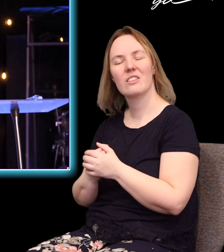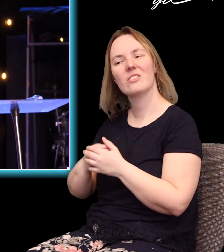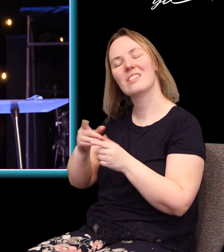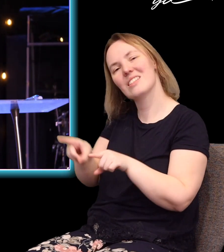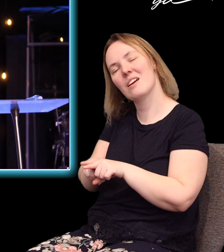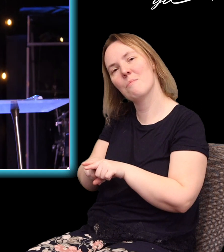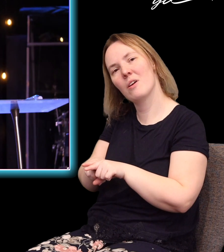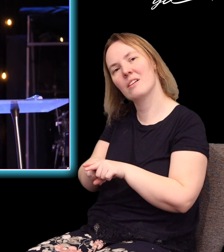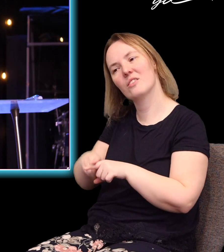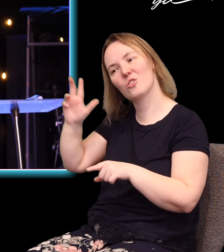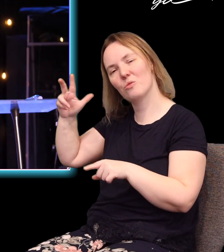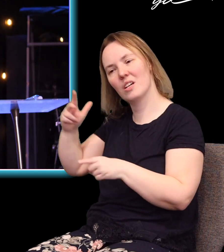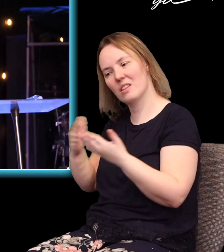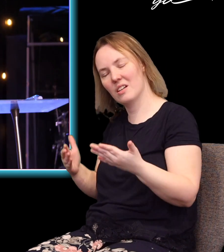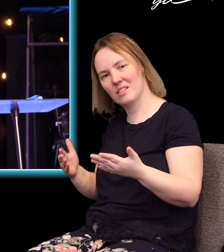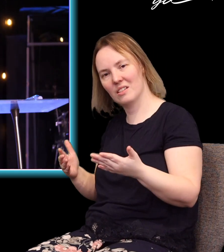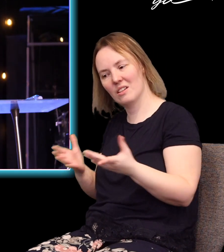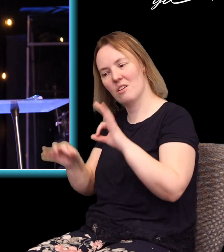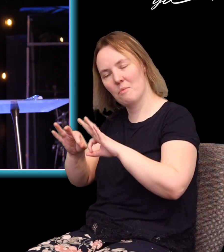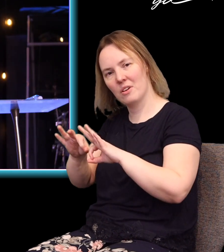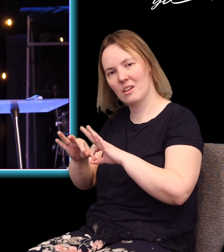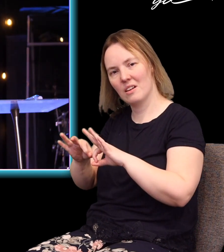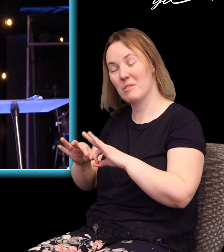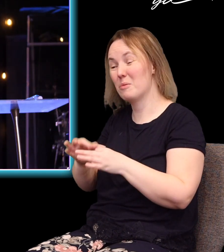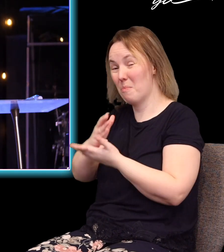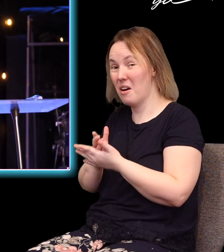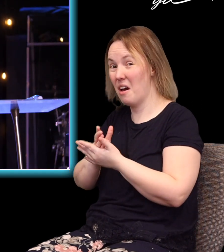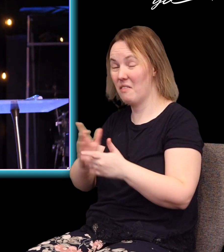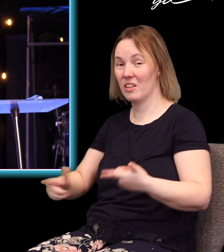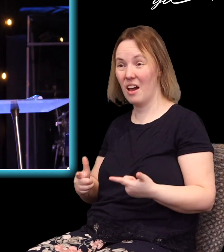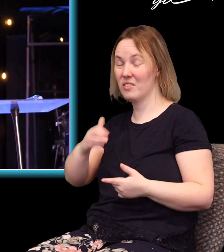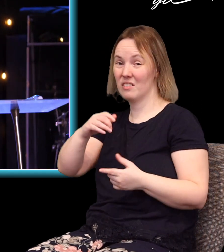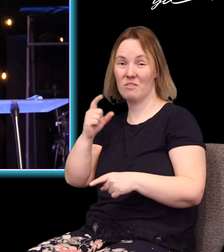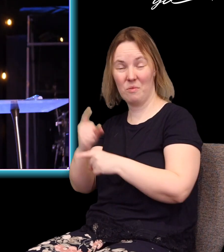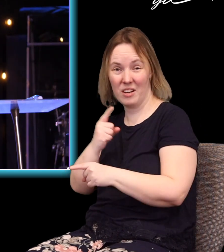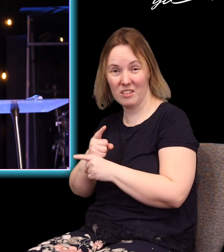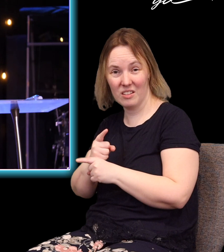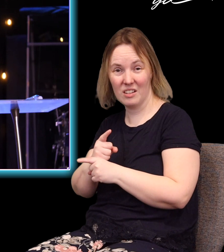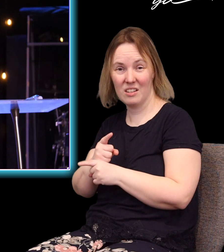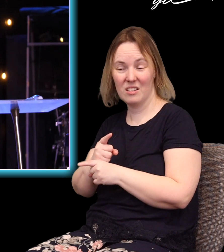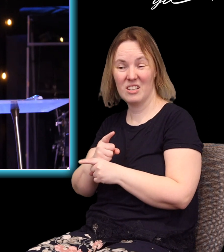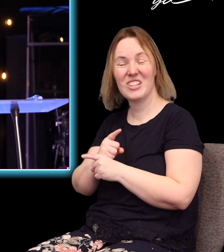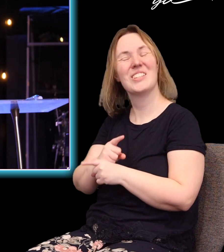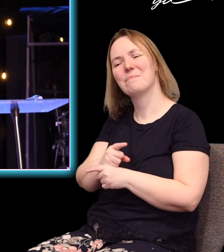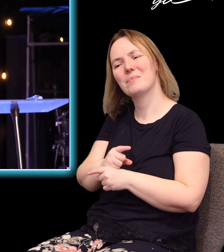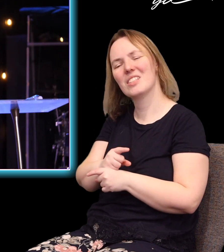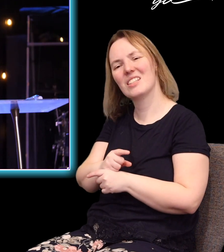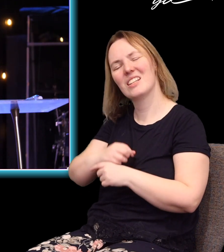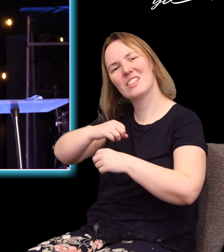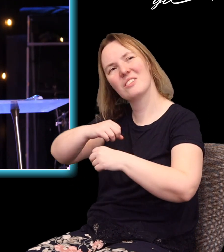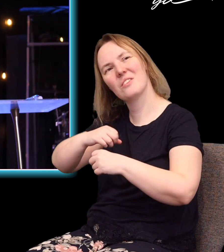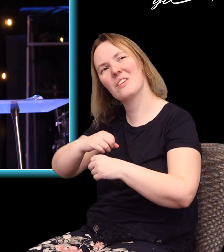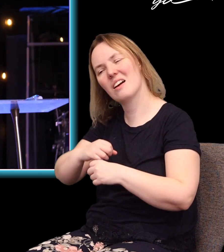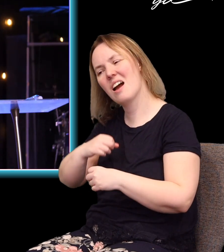there's three essential things that must be components in our lives on a regular basis just to cultivate the ground to